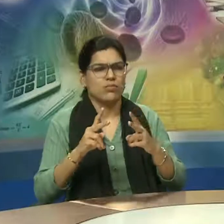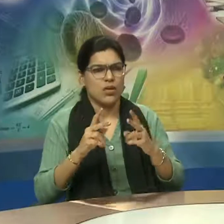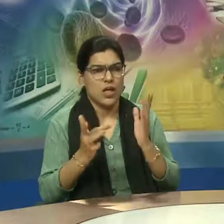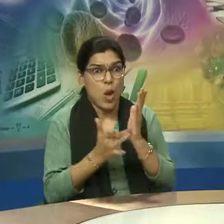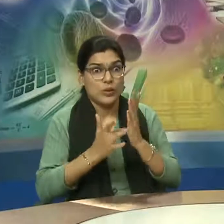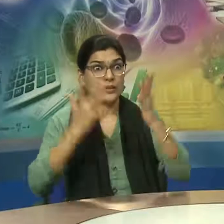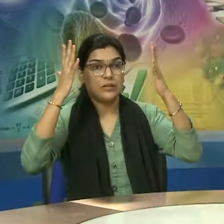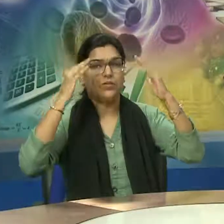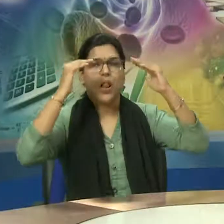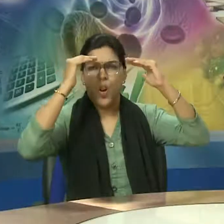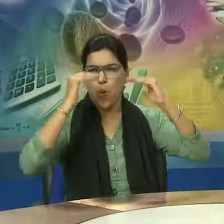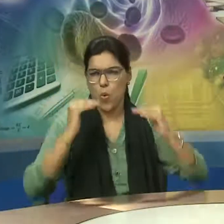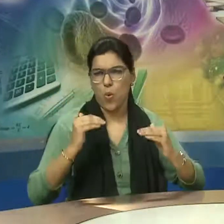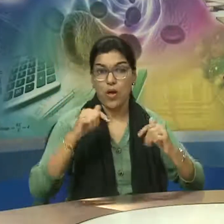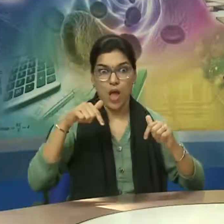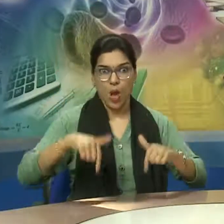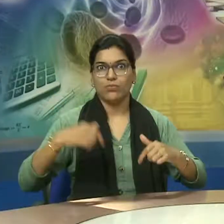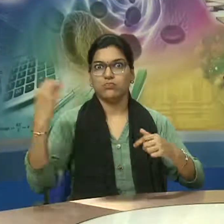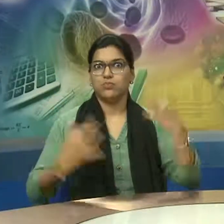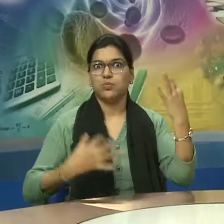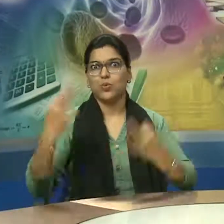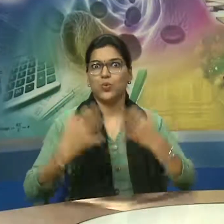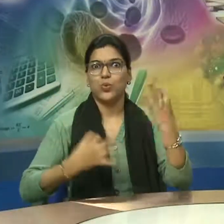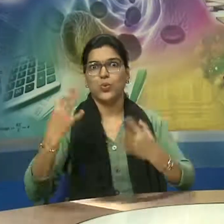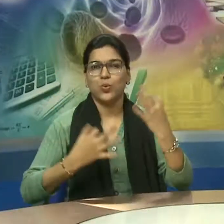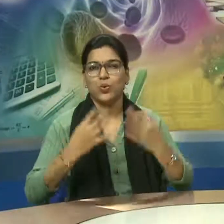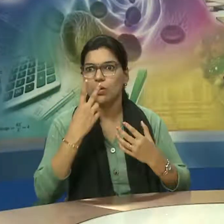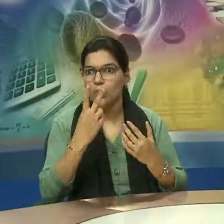which has been changed over a period of time.